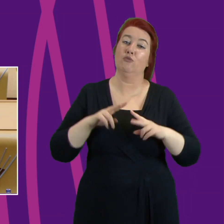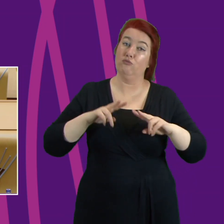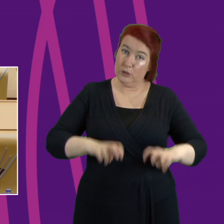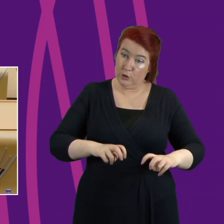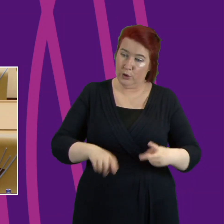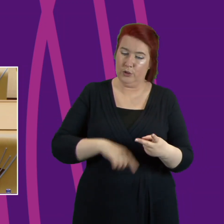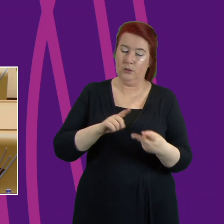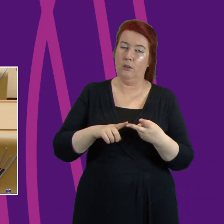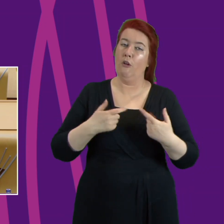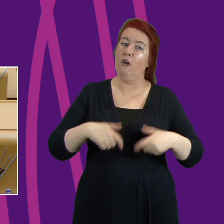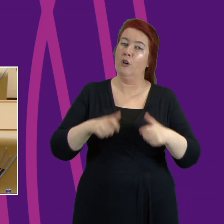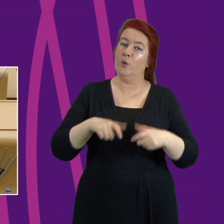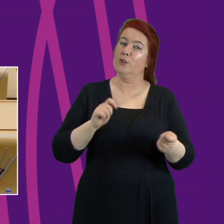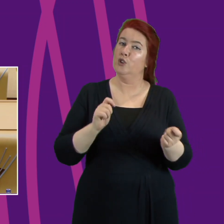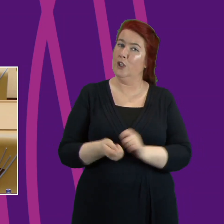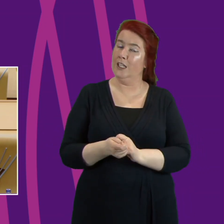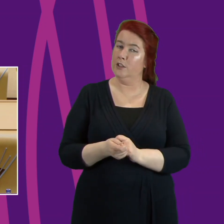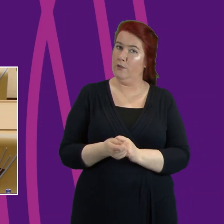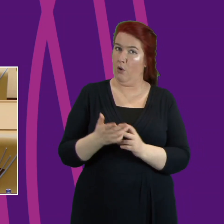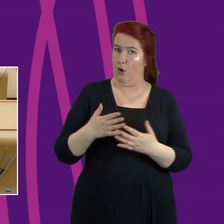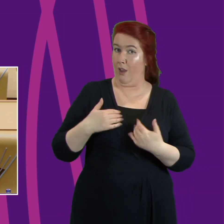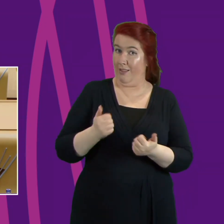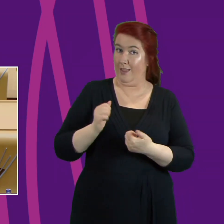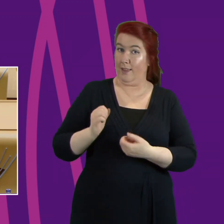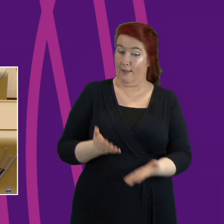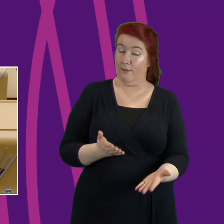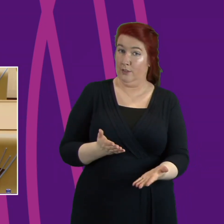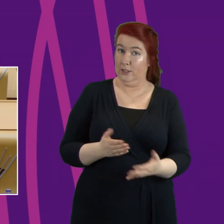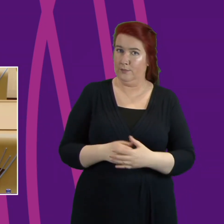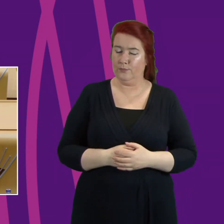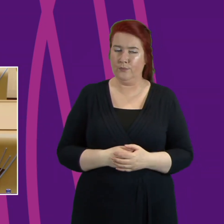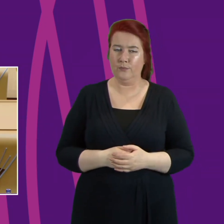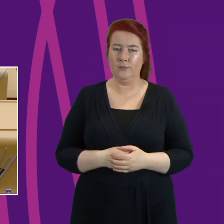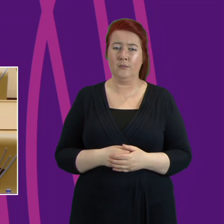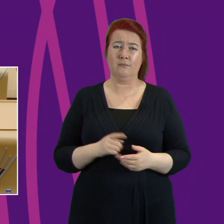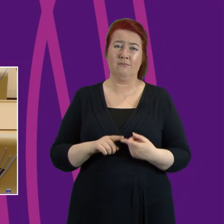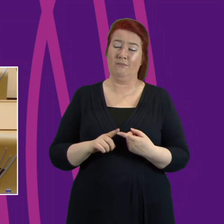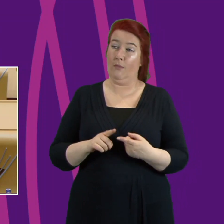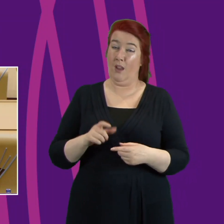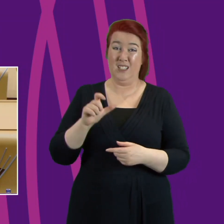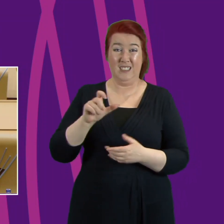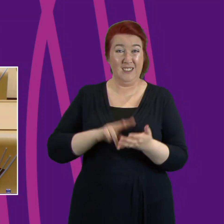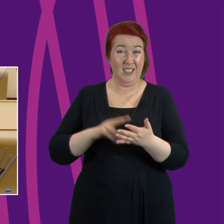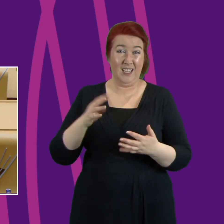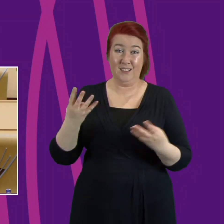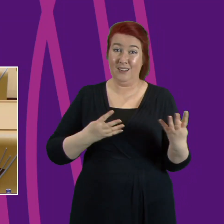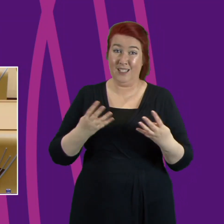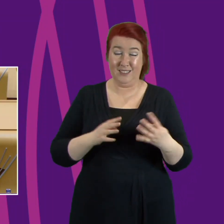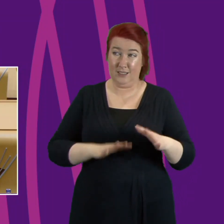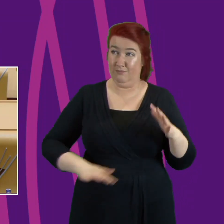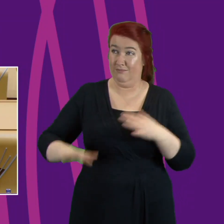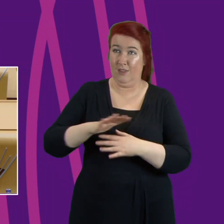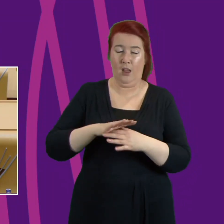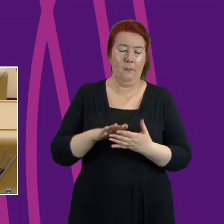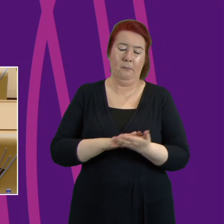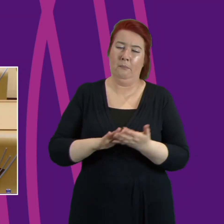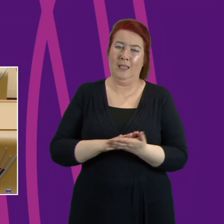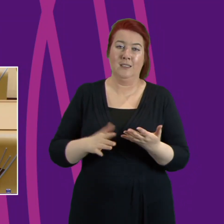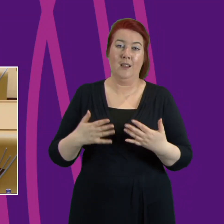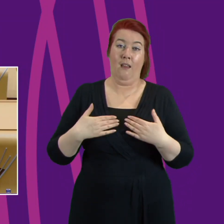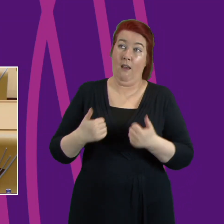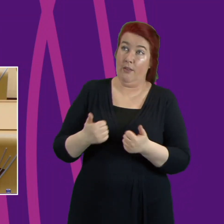to healthcare delivery. The pandemic has required fundamental change to how health and care is accessed and